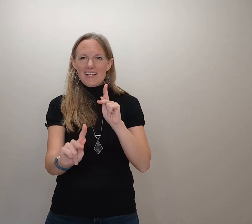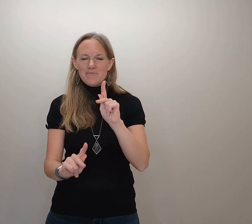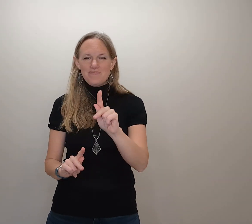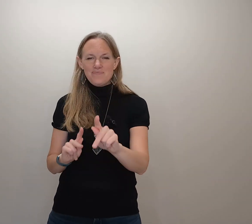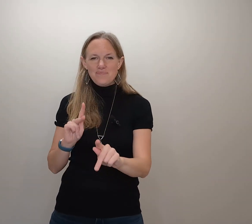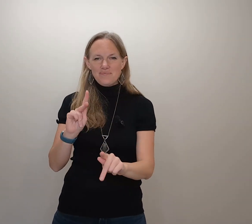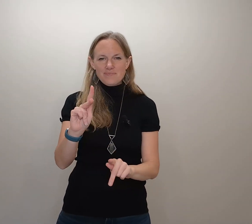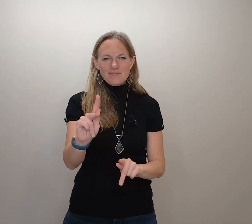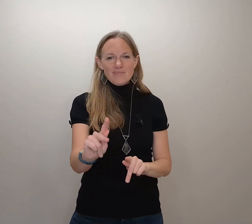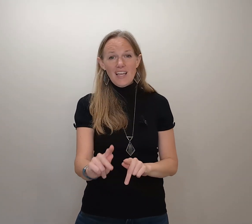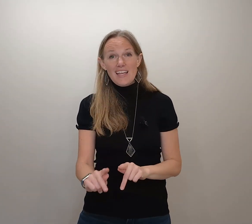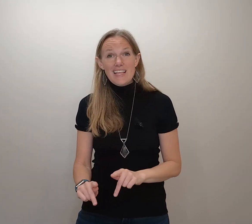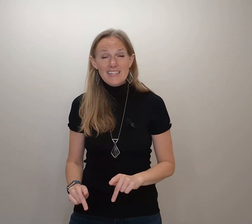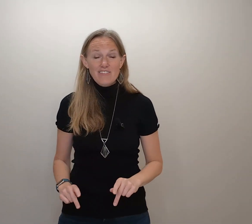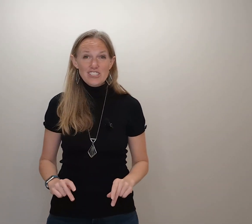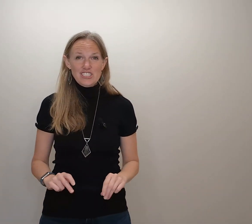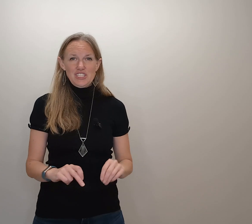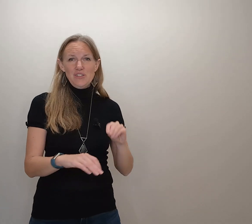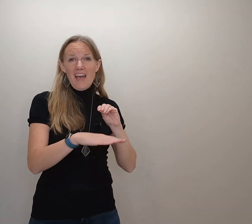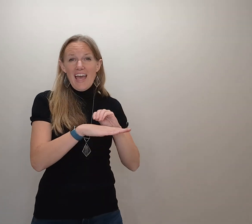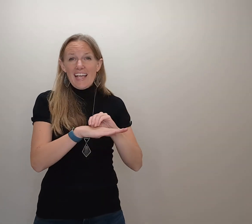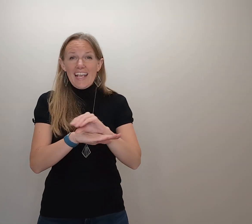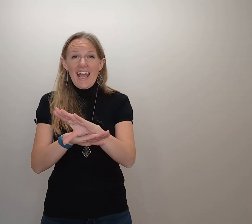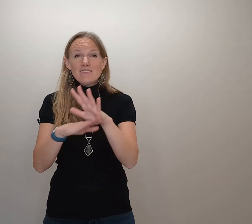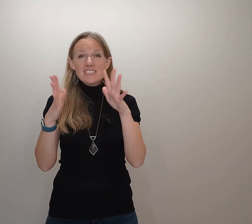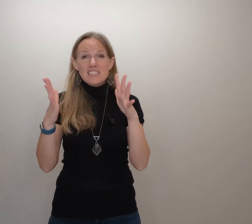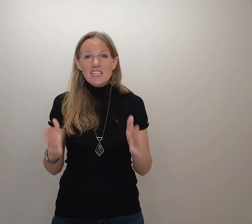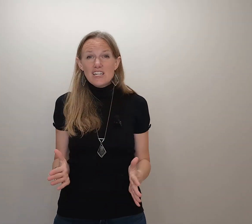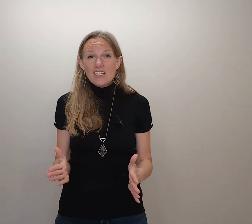man. And then verse 2, counselor,